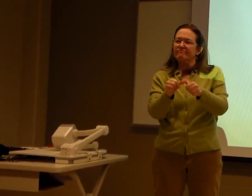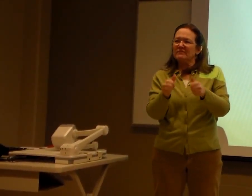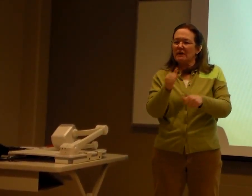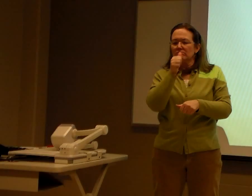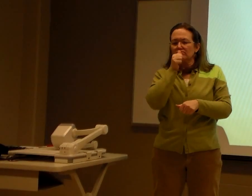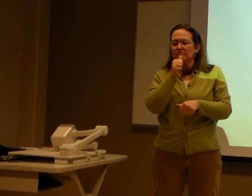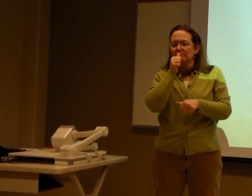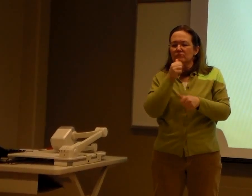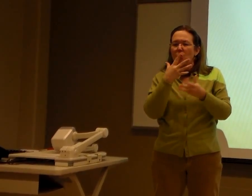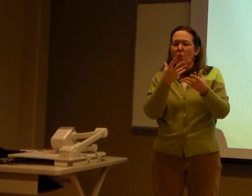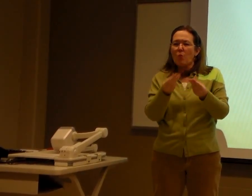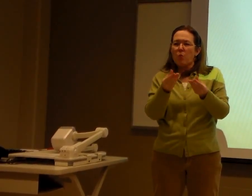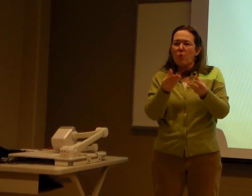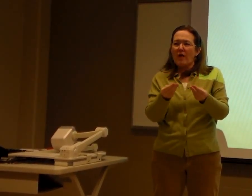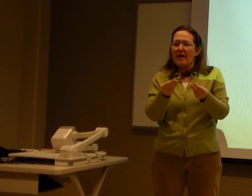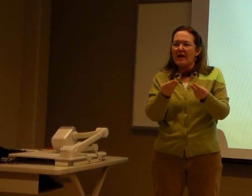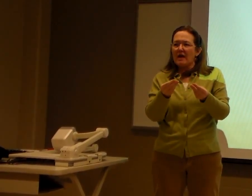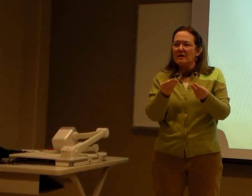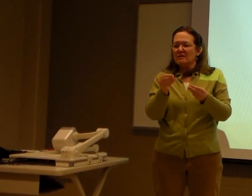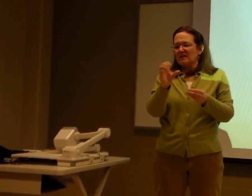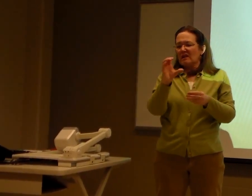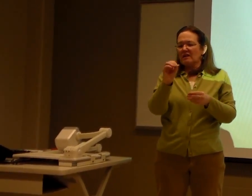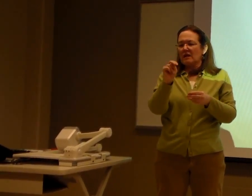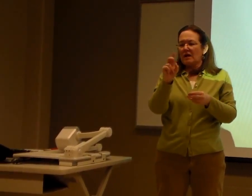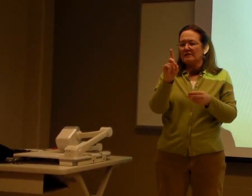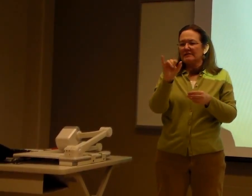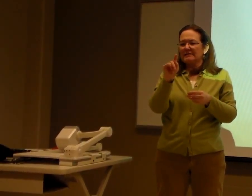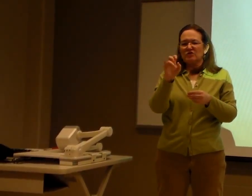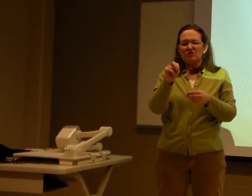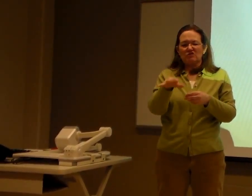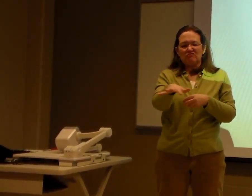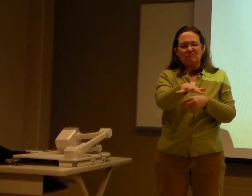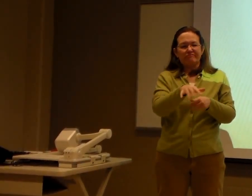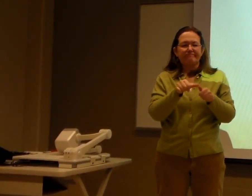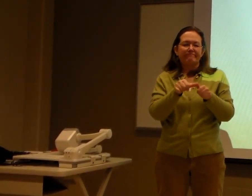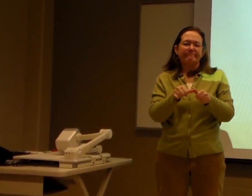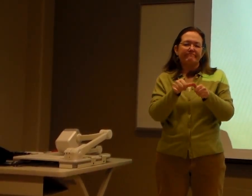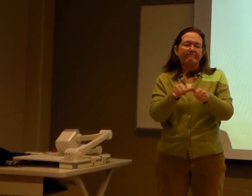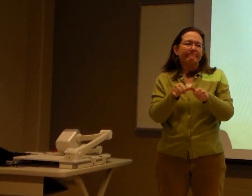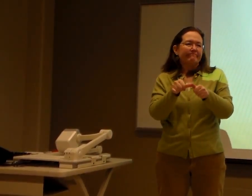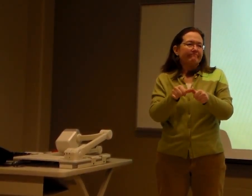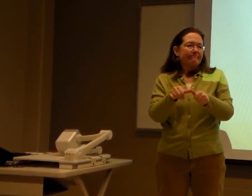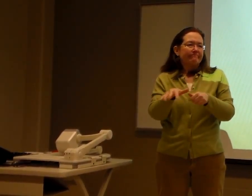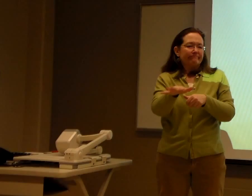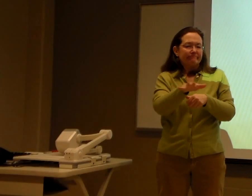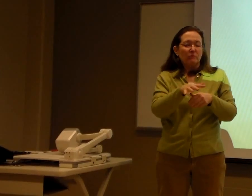Now, a wetland is an area where plants prefer wet soil.